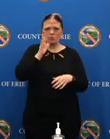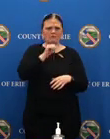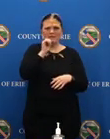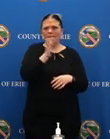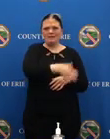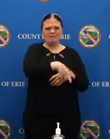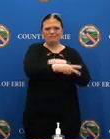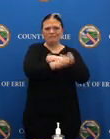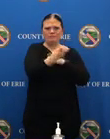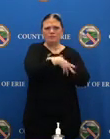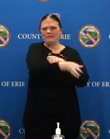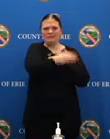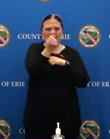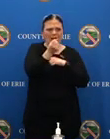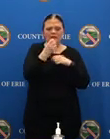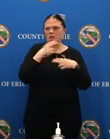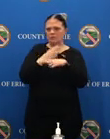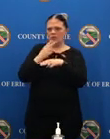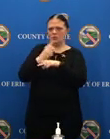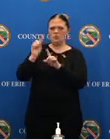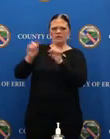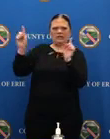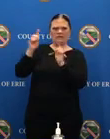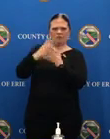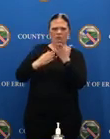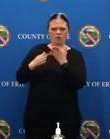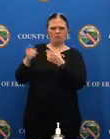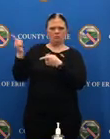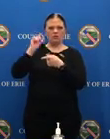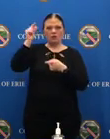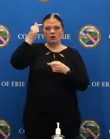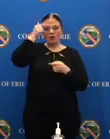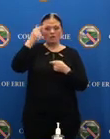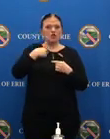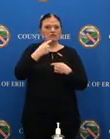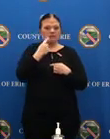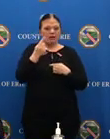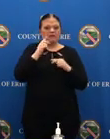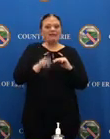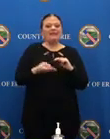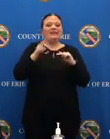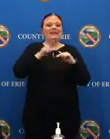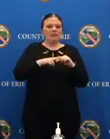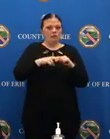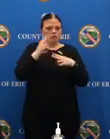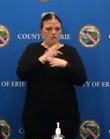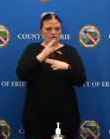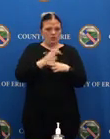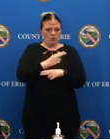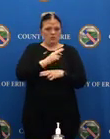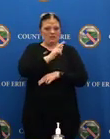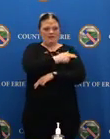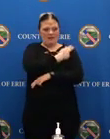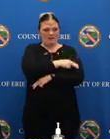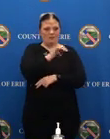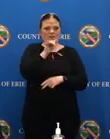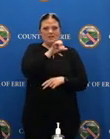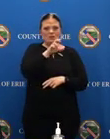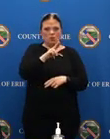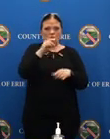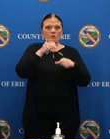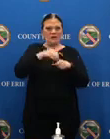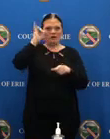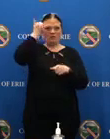from the use up here to go downstate. I think the governor noted that there's been an increase in use in hospitalization and ICU in the Buffalo